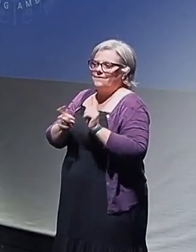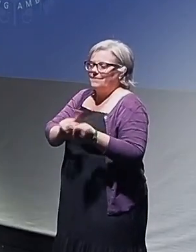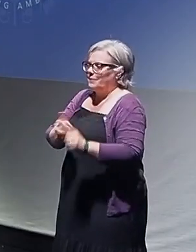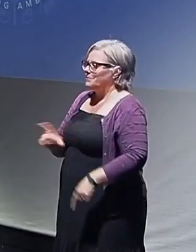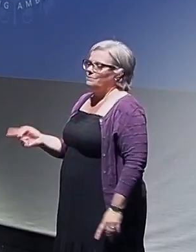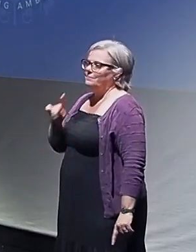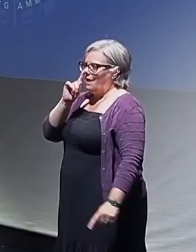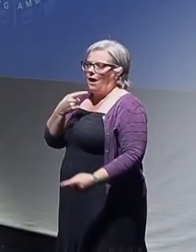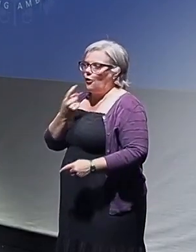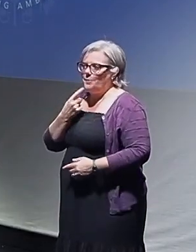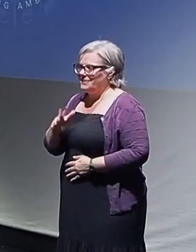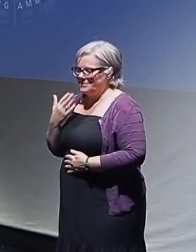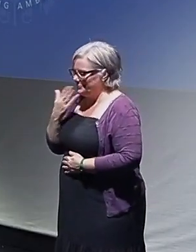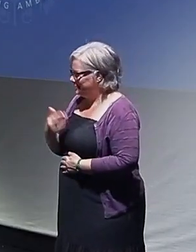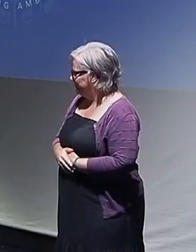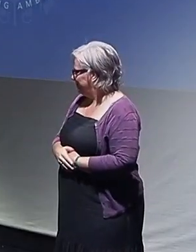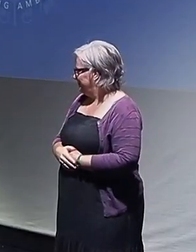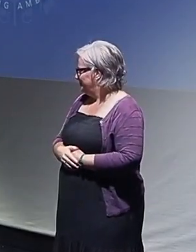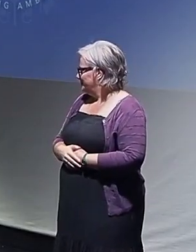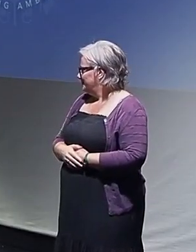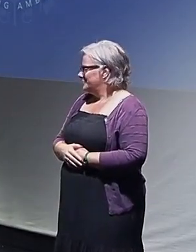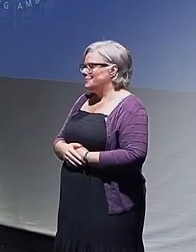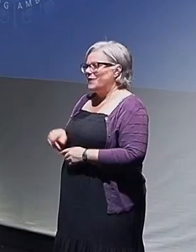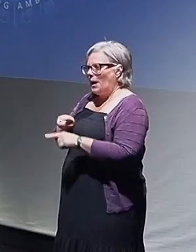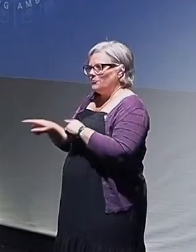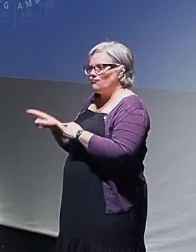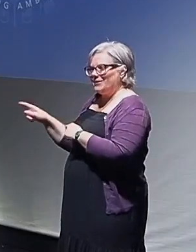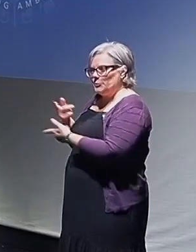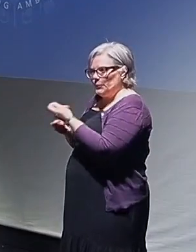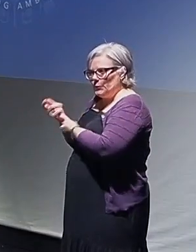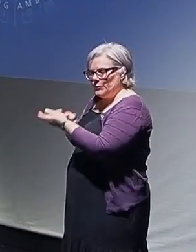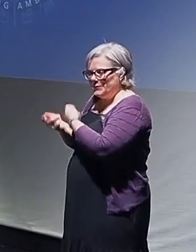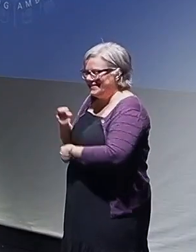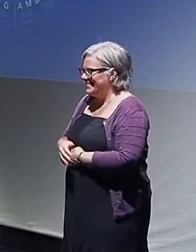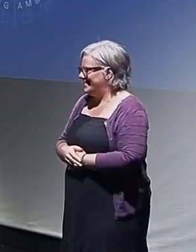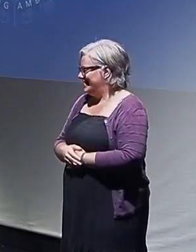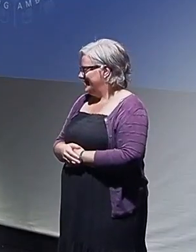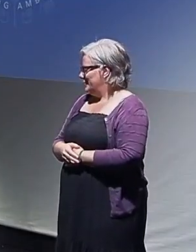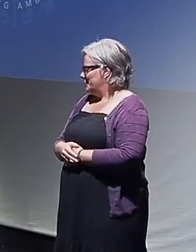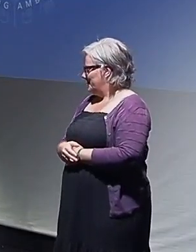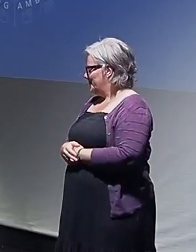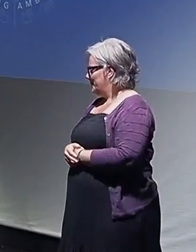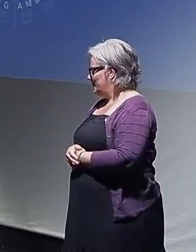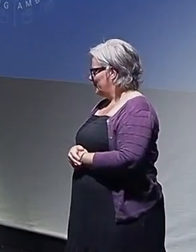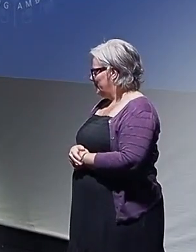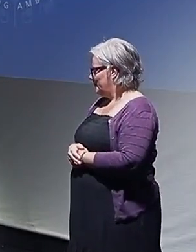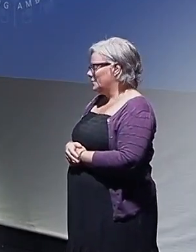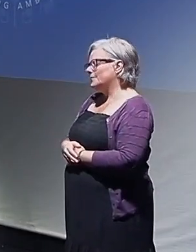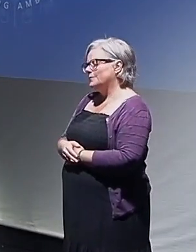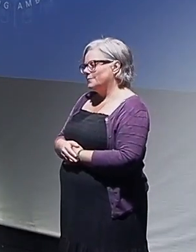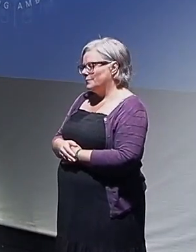can't answer that. I don't know. I know. All right. I'm trying to give you an out there. Oh. Exactly. I'll take it.